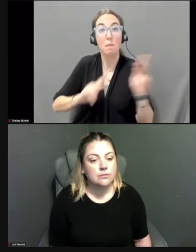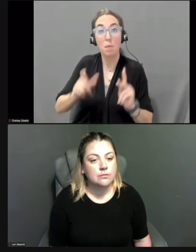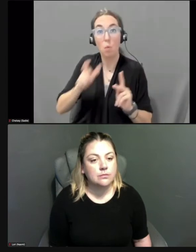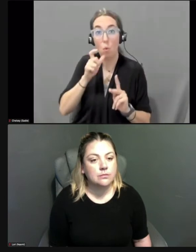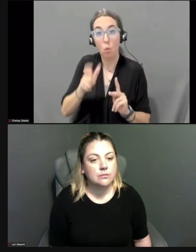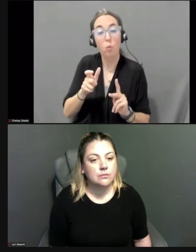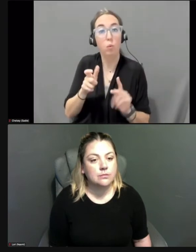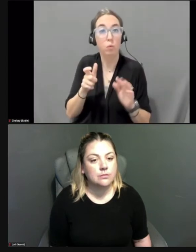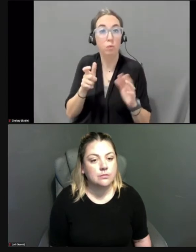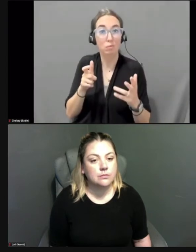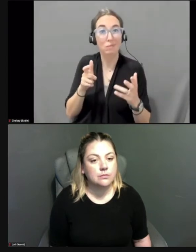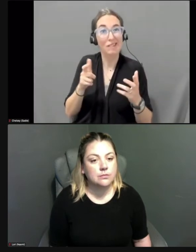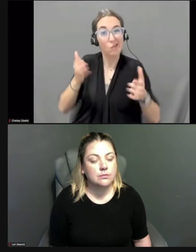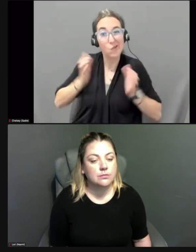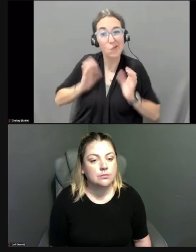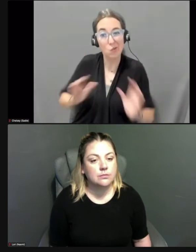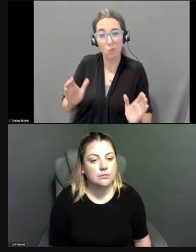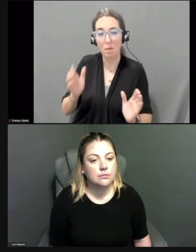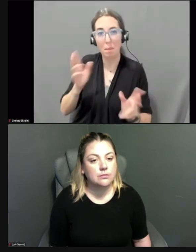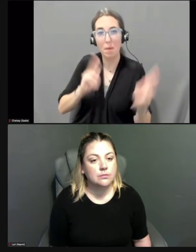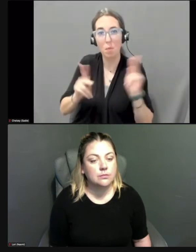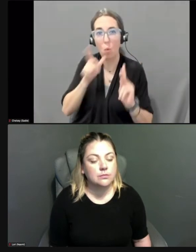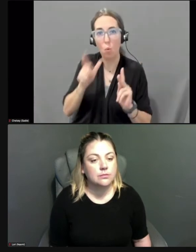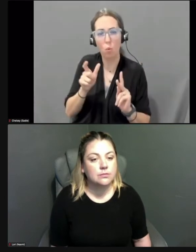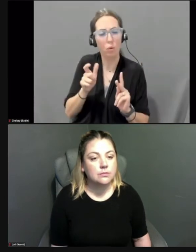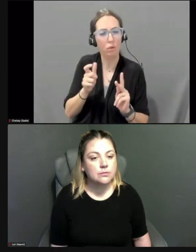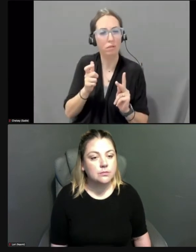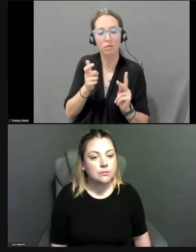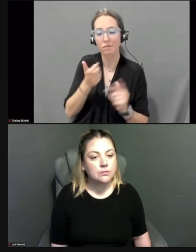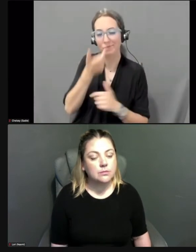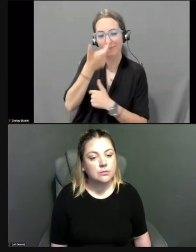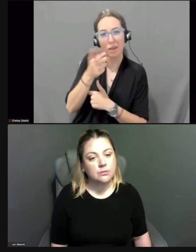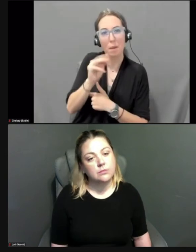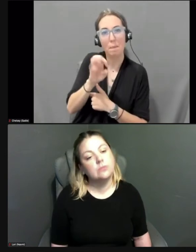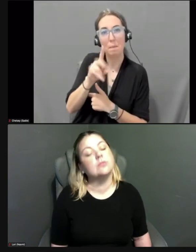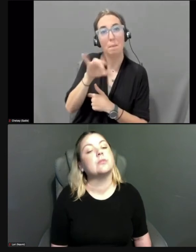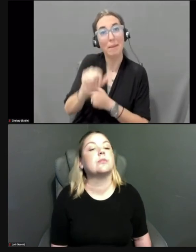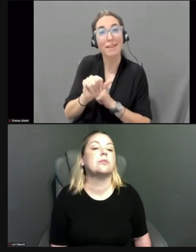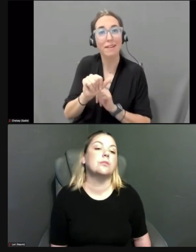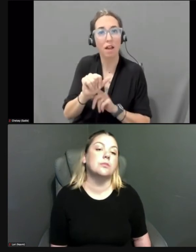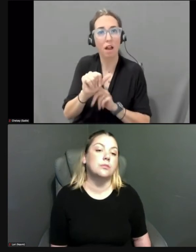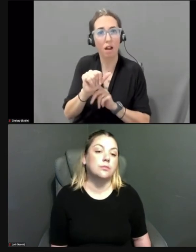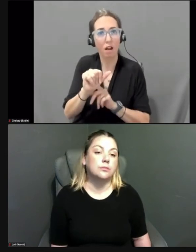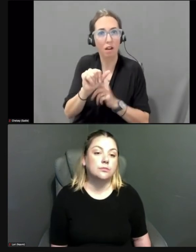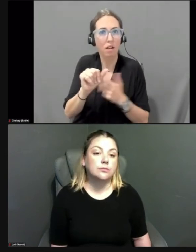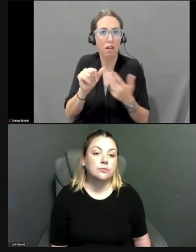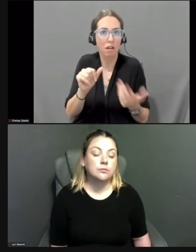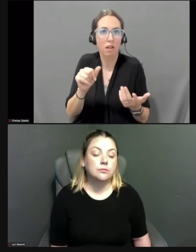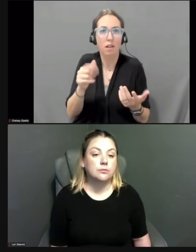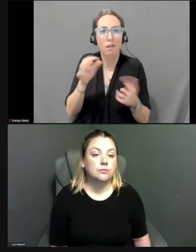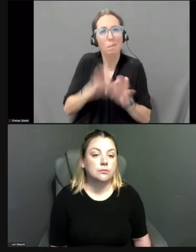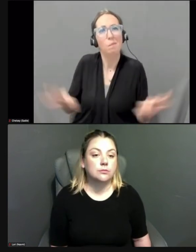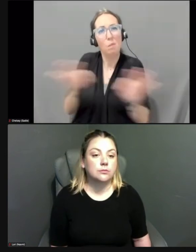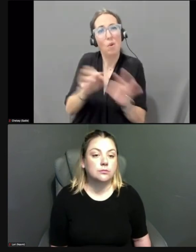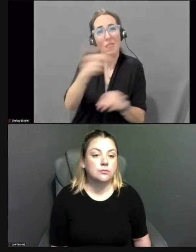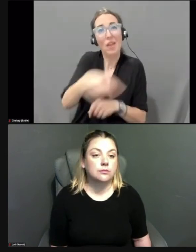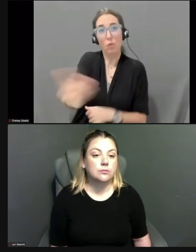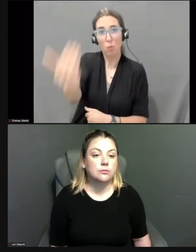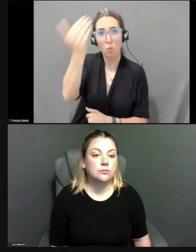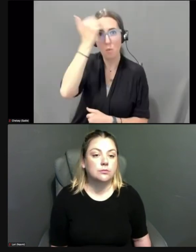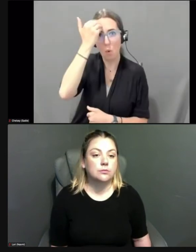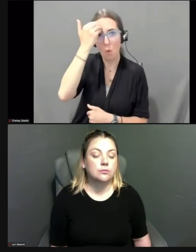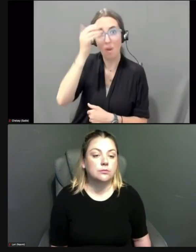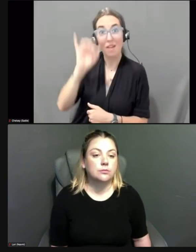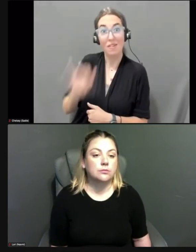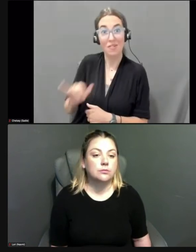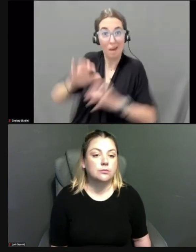get out there and to really understand where, like, for example, the body positivity movement, like how that began and that type